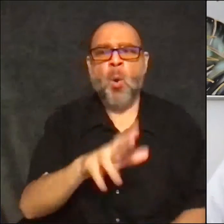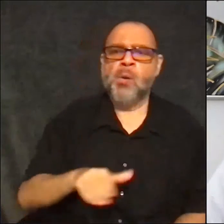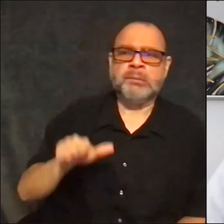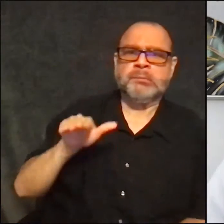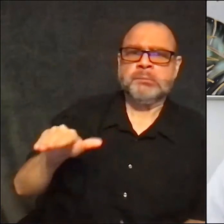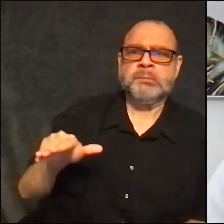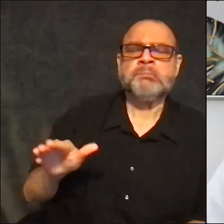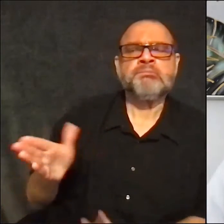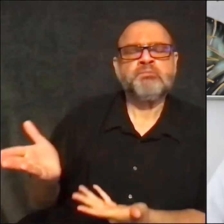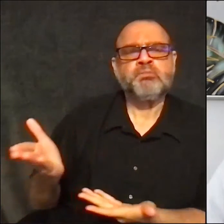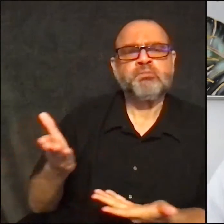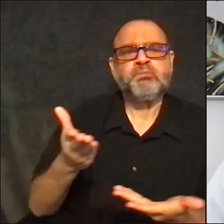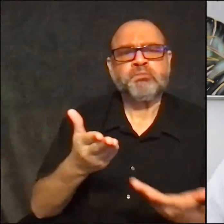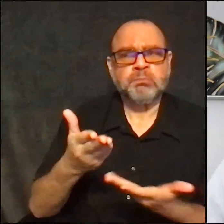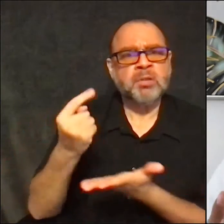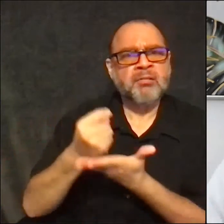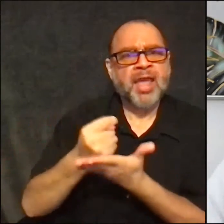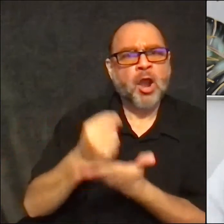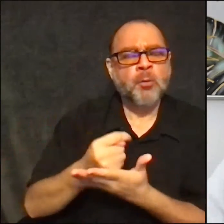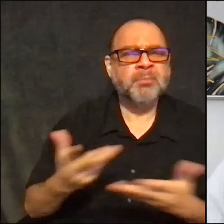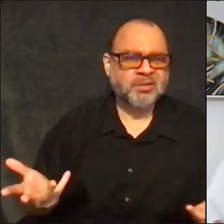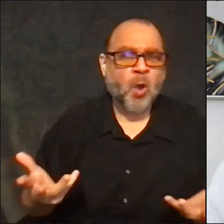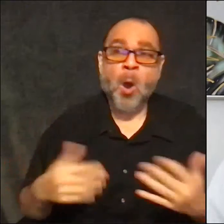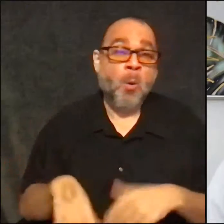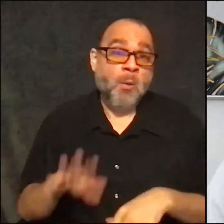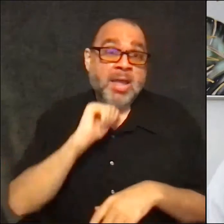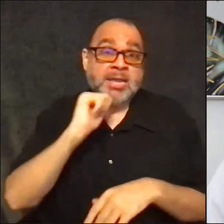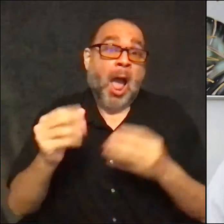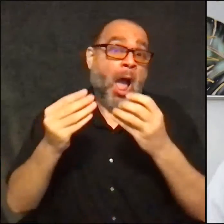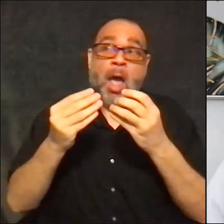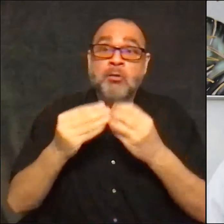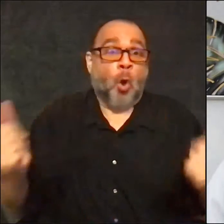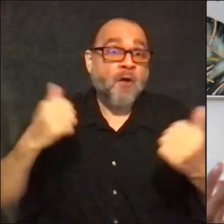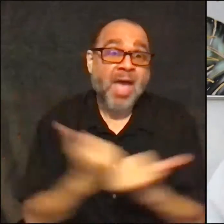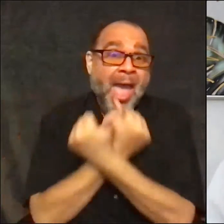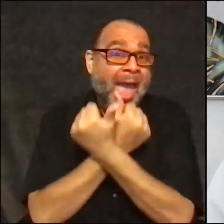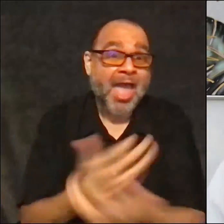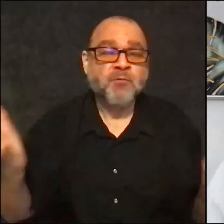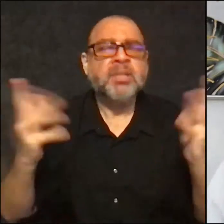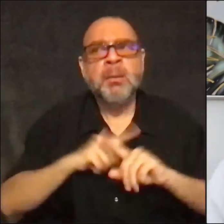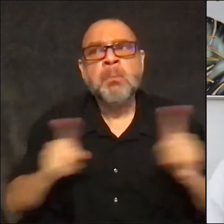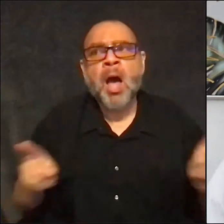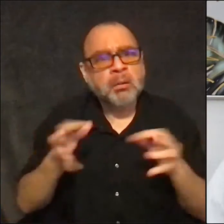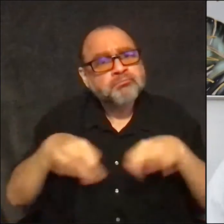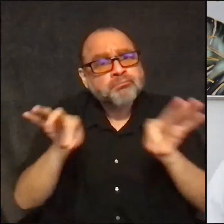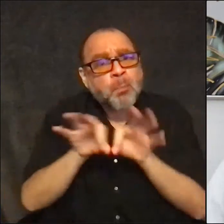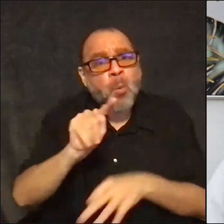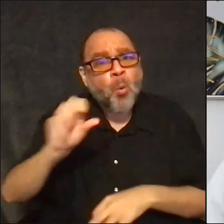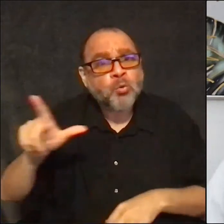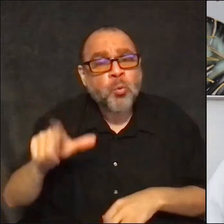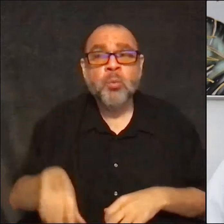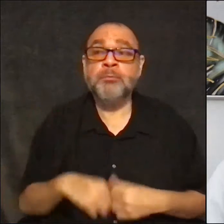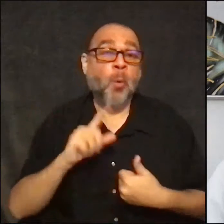be. So some of the things to look out for: experiencing imposter syndrome, okay, really big topic, as though you aren't